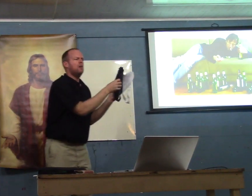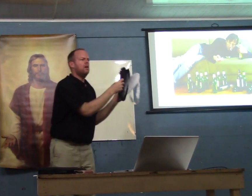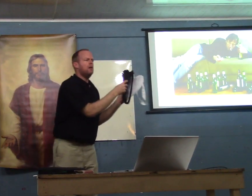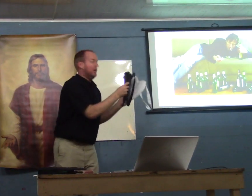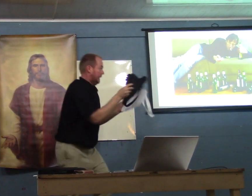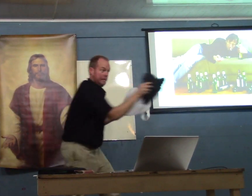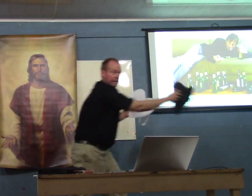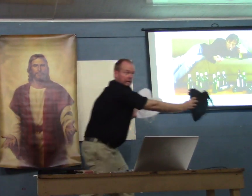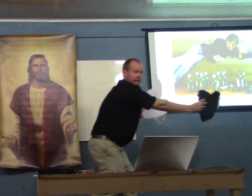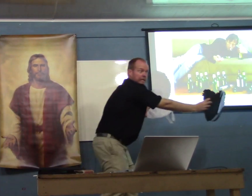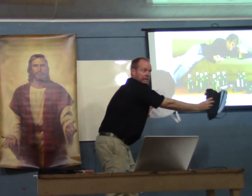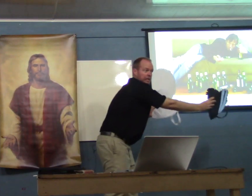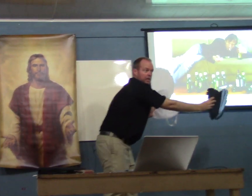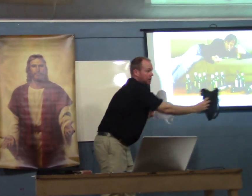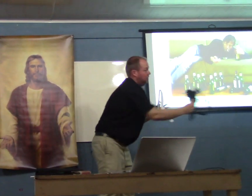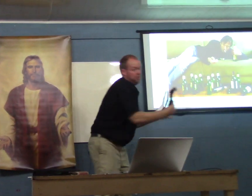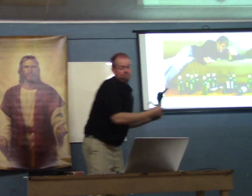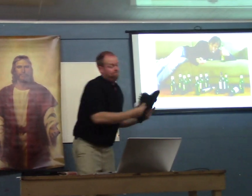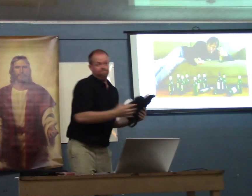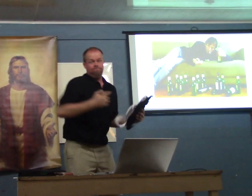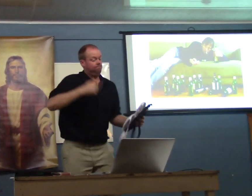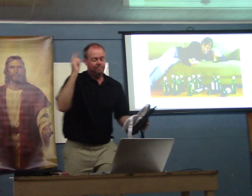Park. In hell? No.